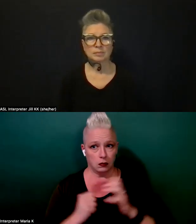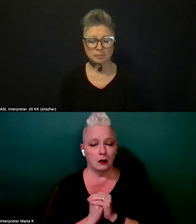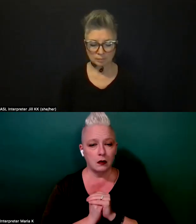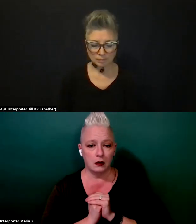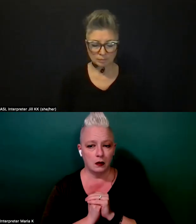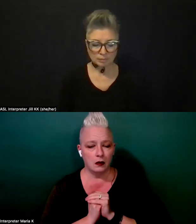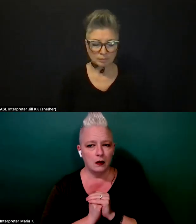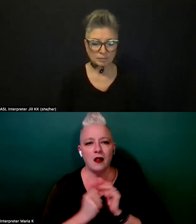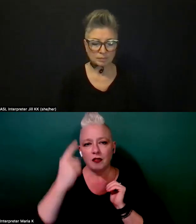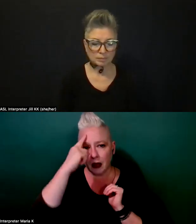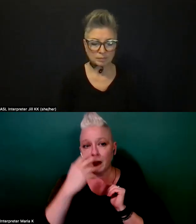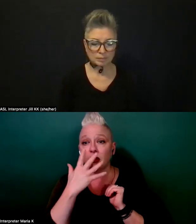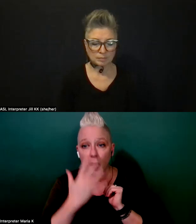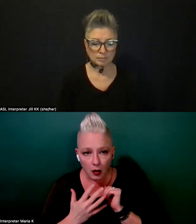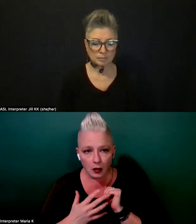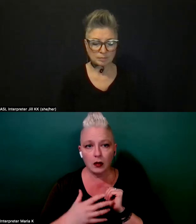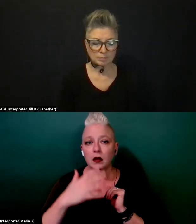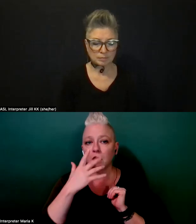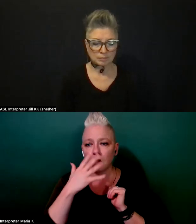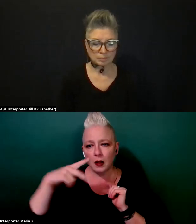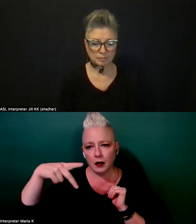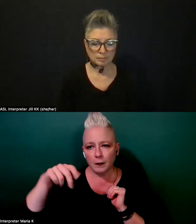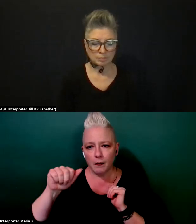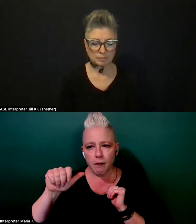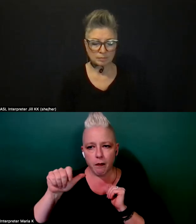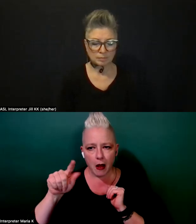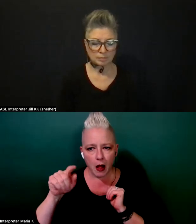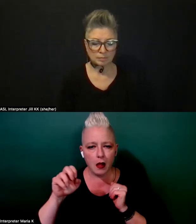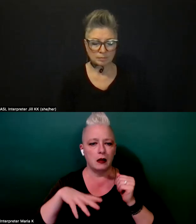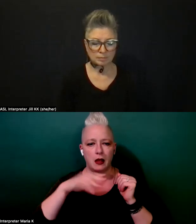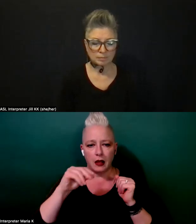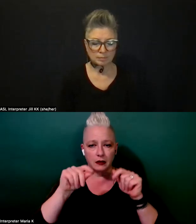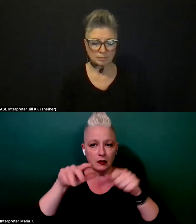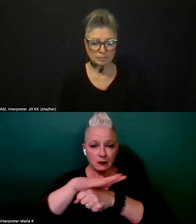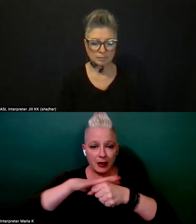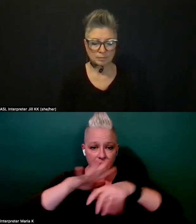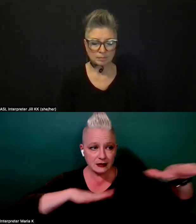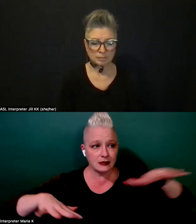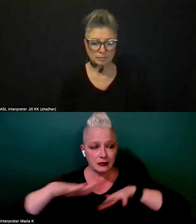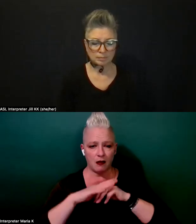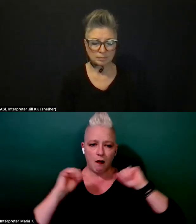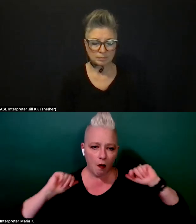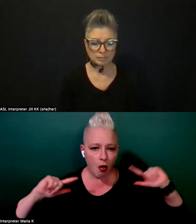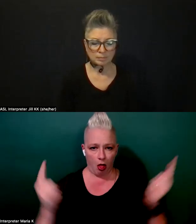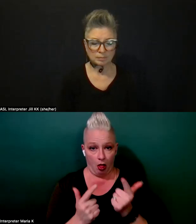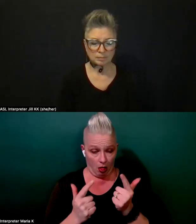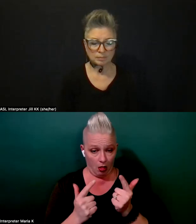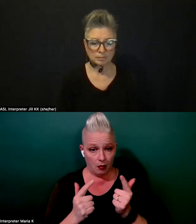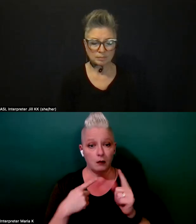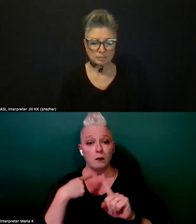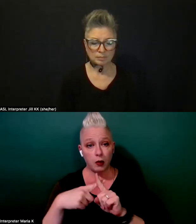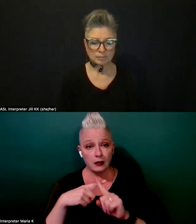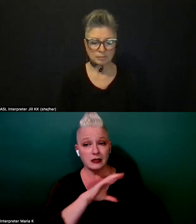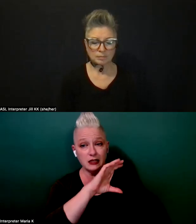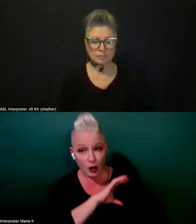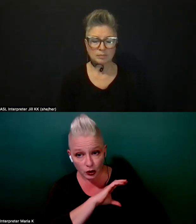the color and the color palette and the space you're in. Um, all of those aspects mixed with the characters